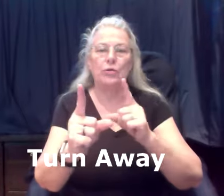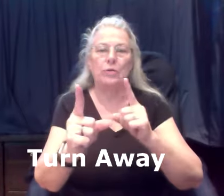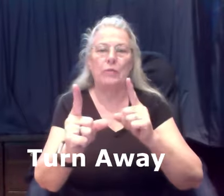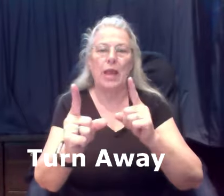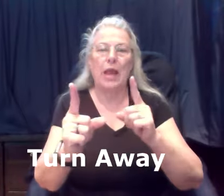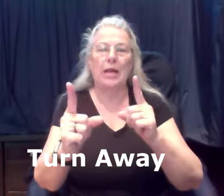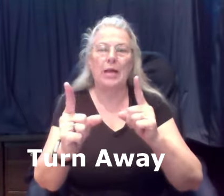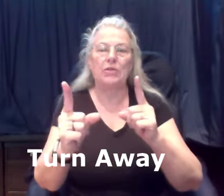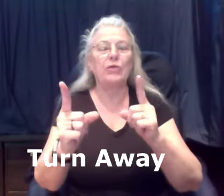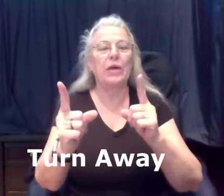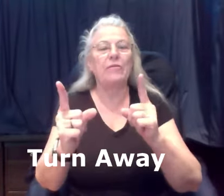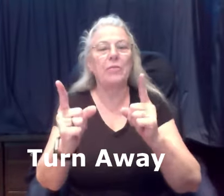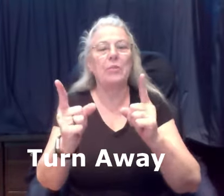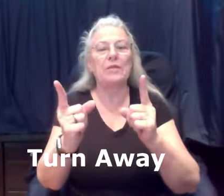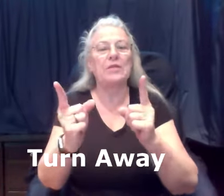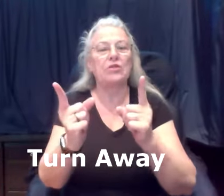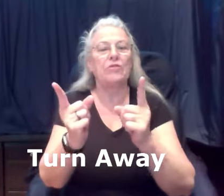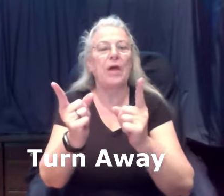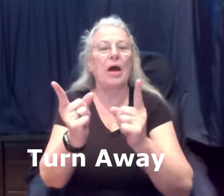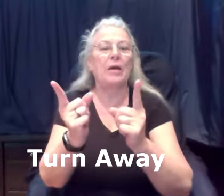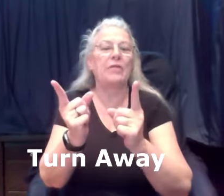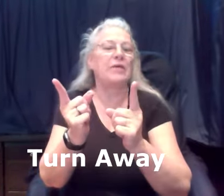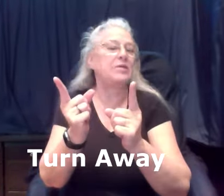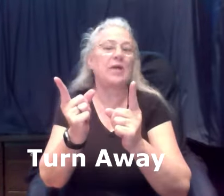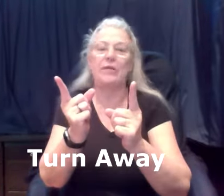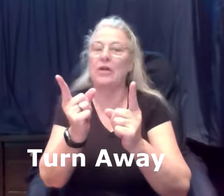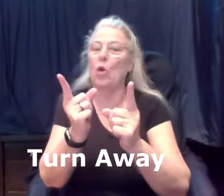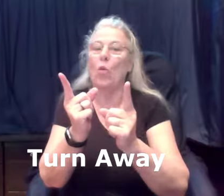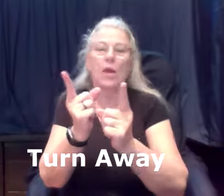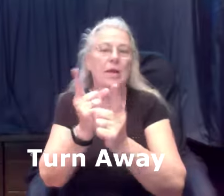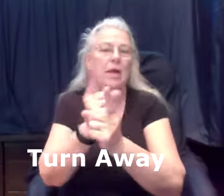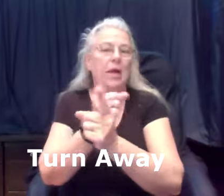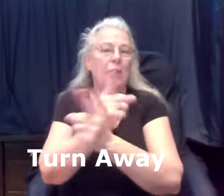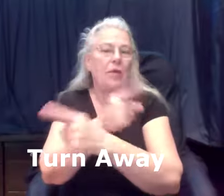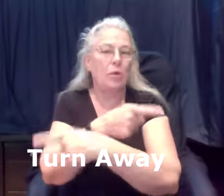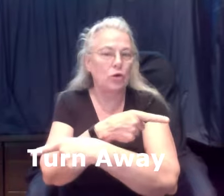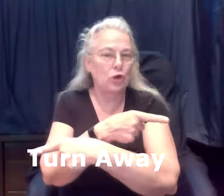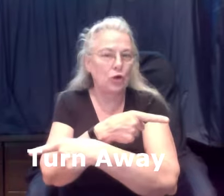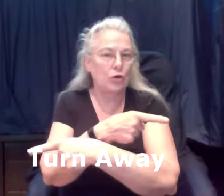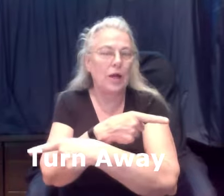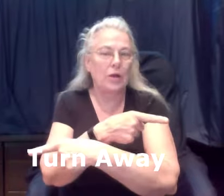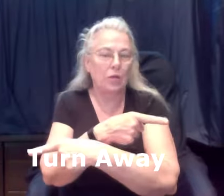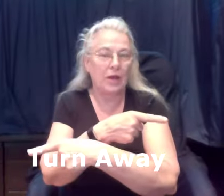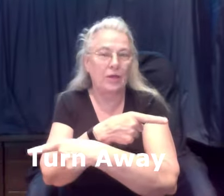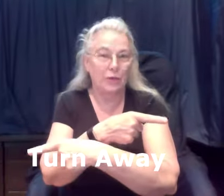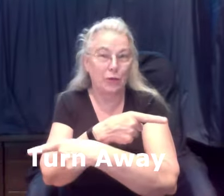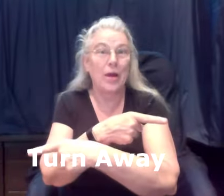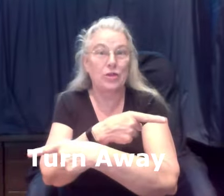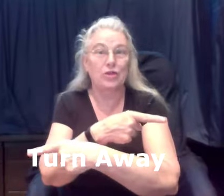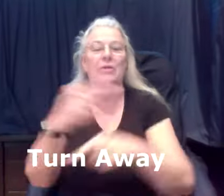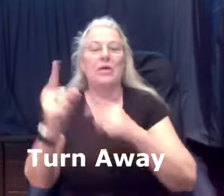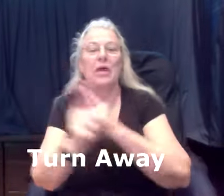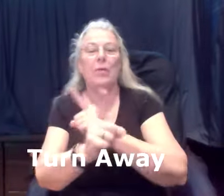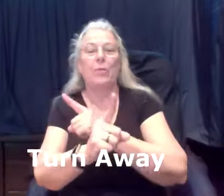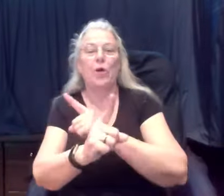and as you give them the message of God, and they decide they don't want it, they will turn and go the other direction. Pointer